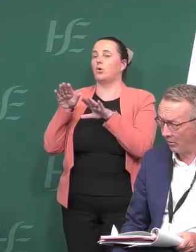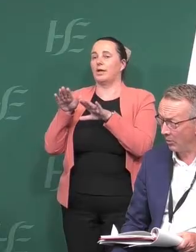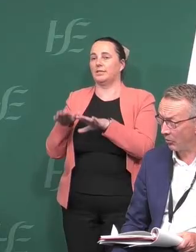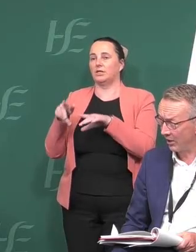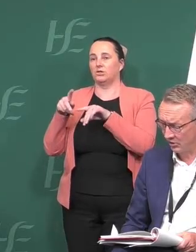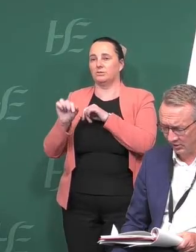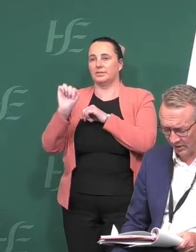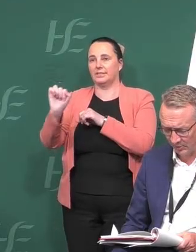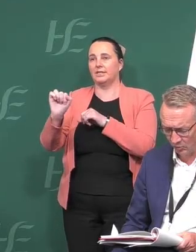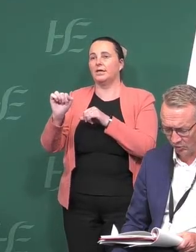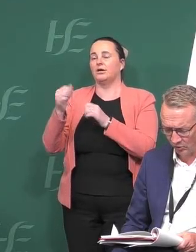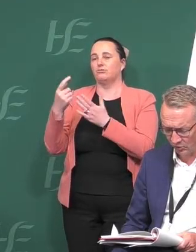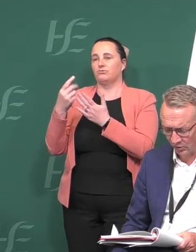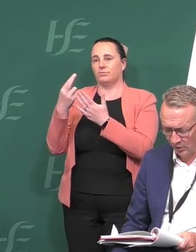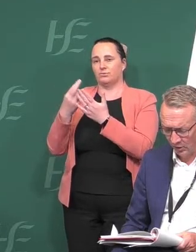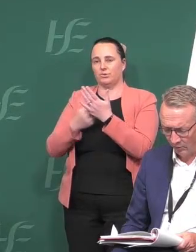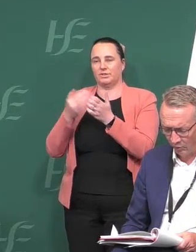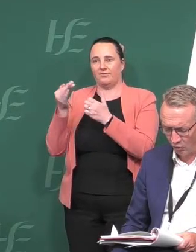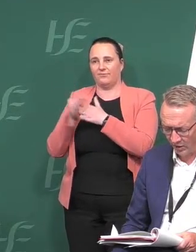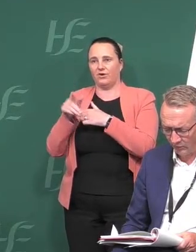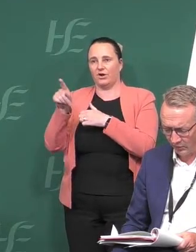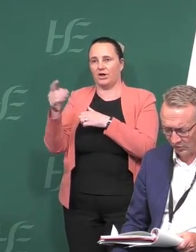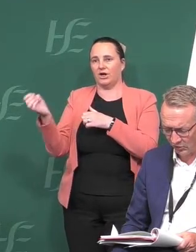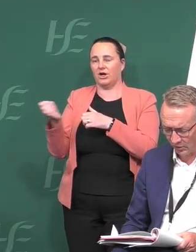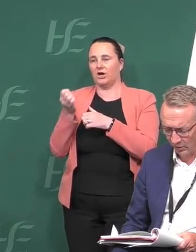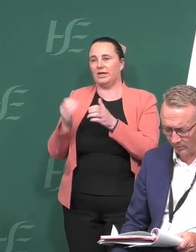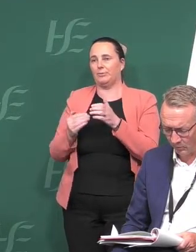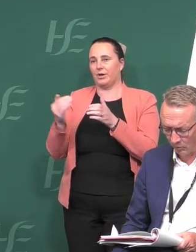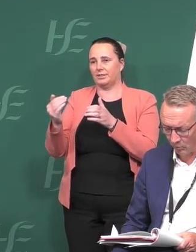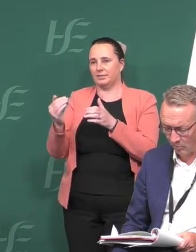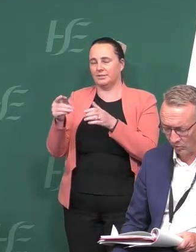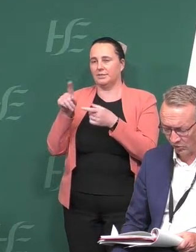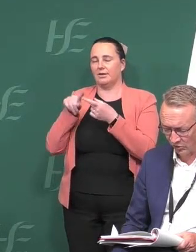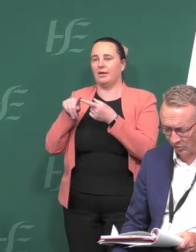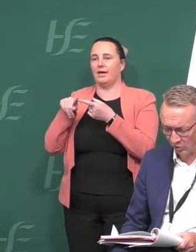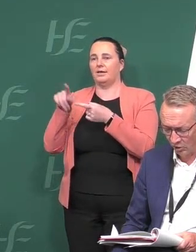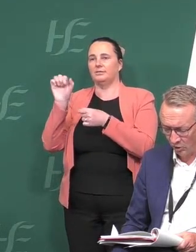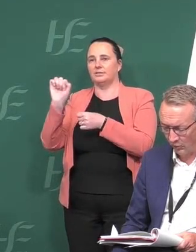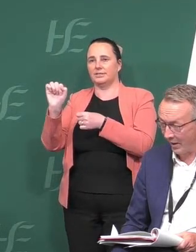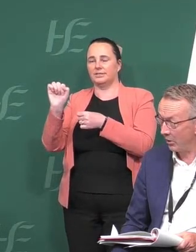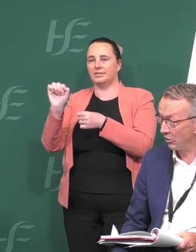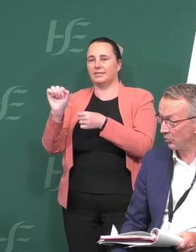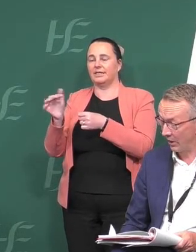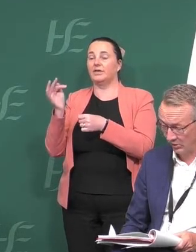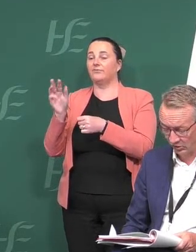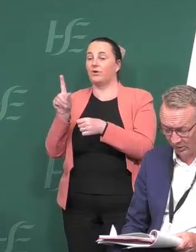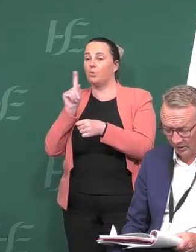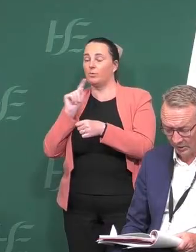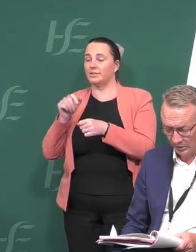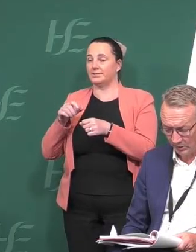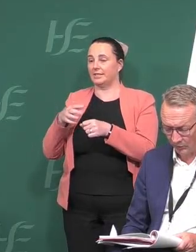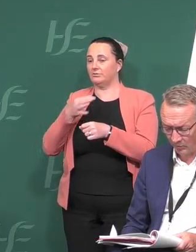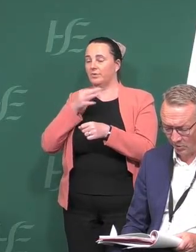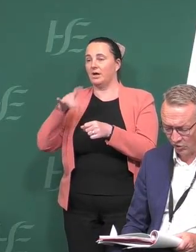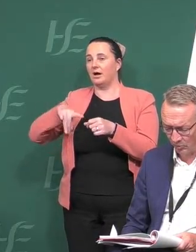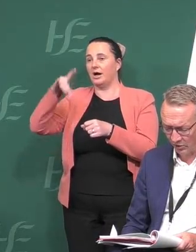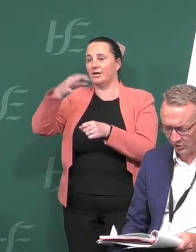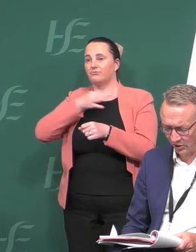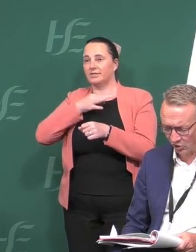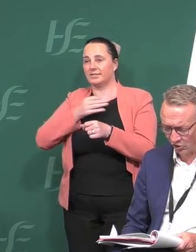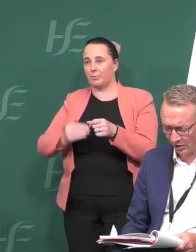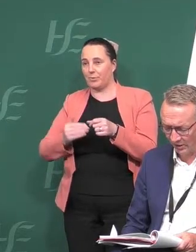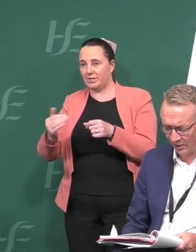restrictions for early pregnancy assessment units, for routine visits where a woman was considered to have a higher risk pregnancy, and for